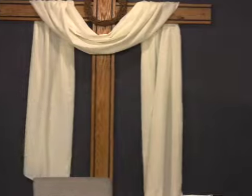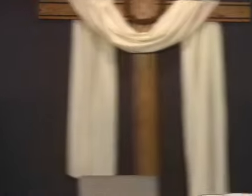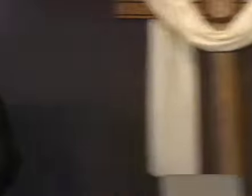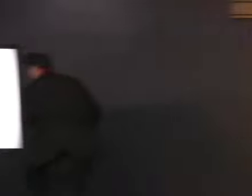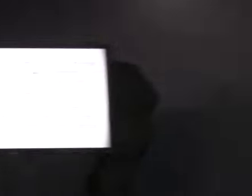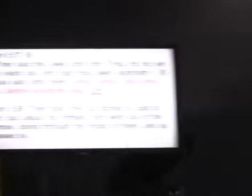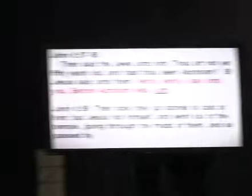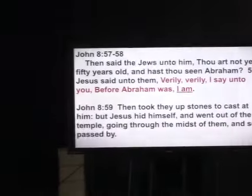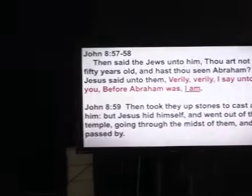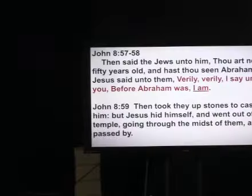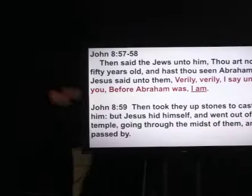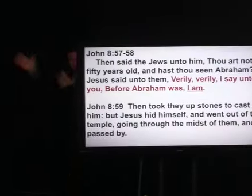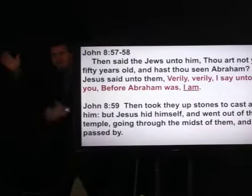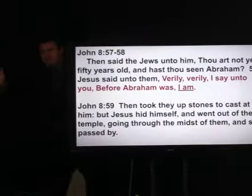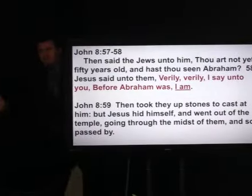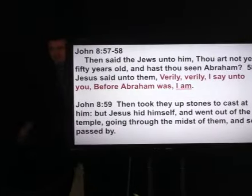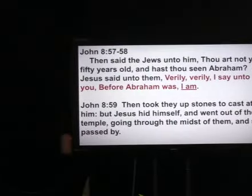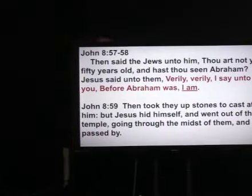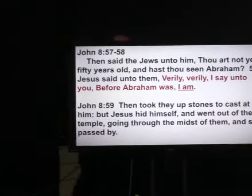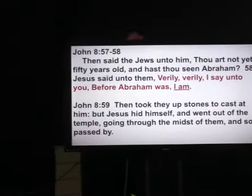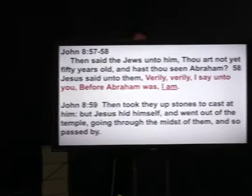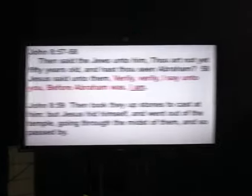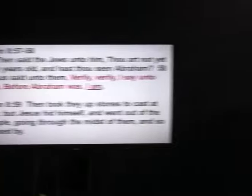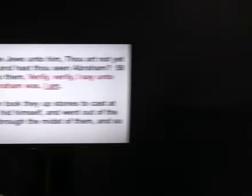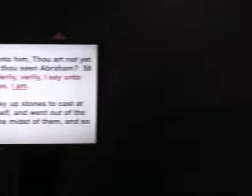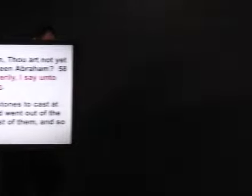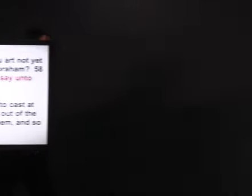But Jesus hid himself and went out of the temple,